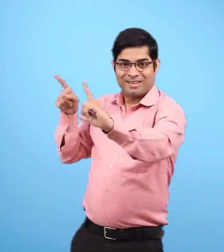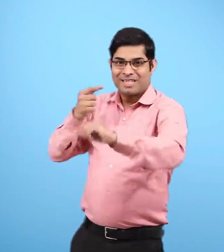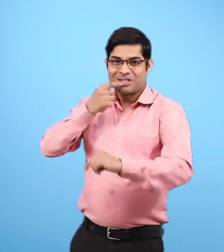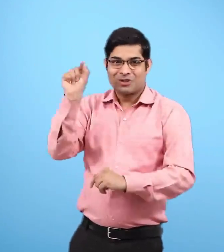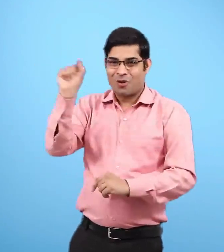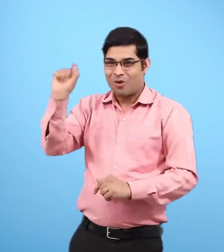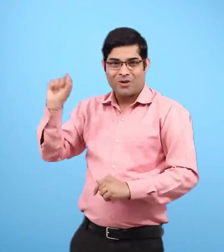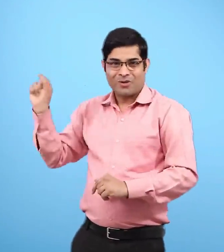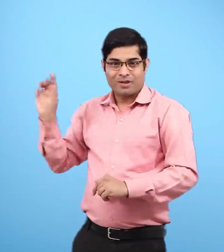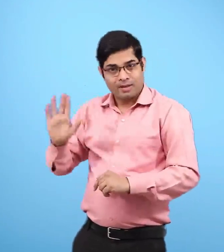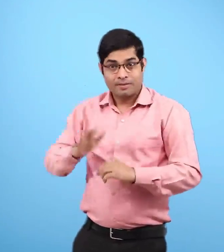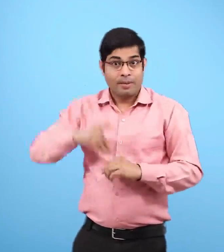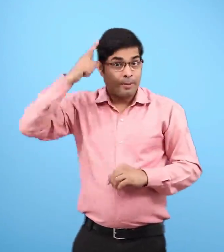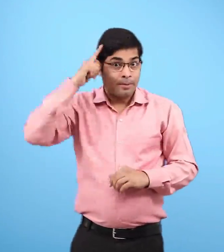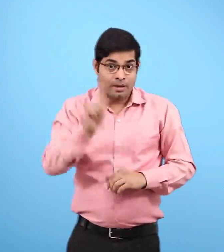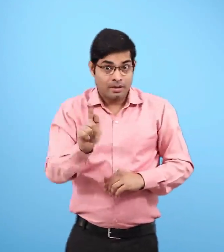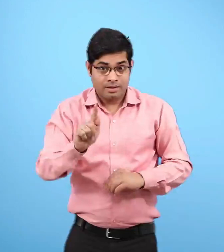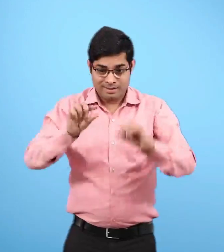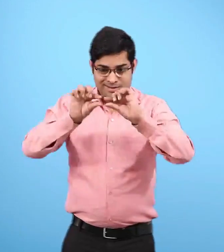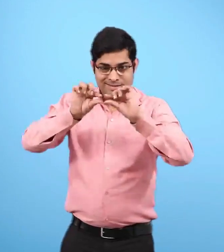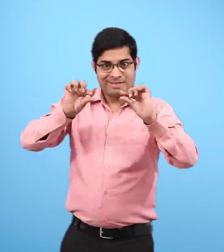measuring the blackboard with her pencil.